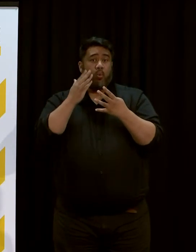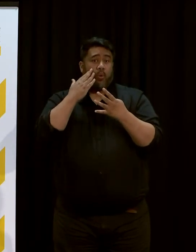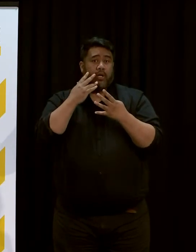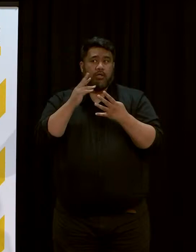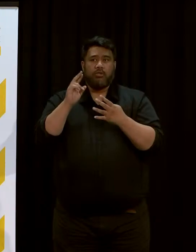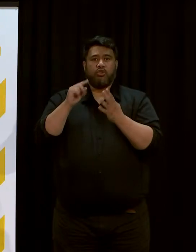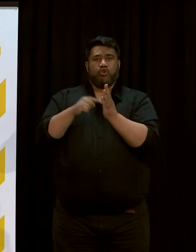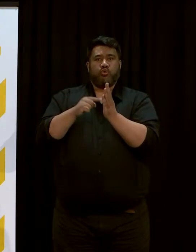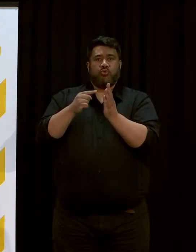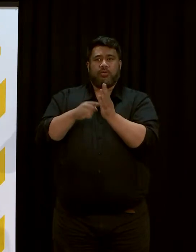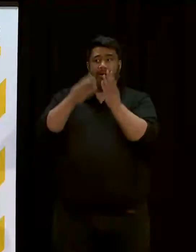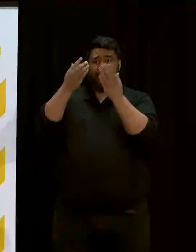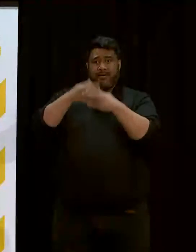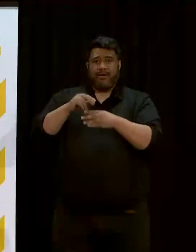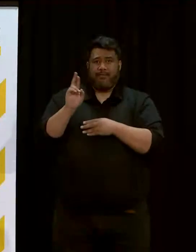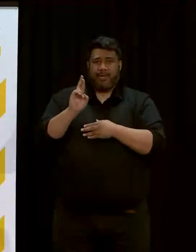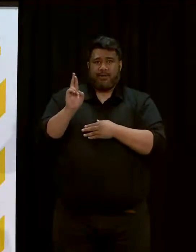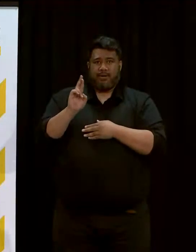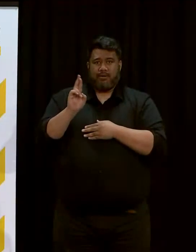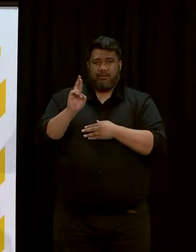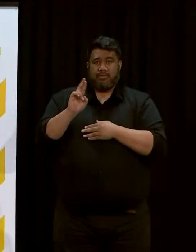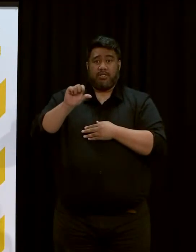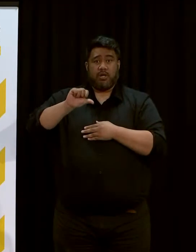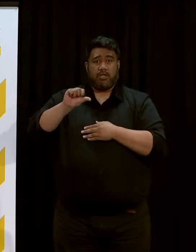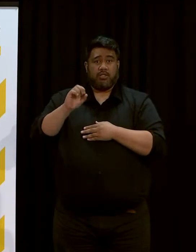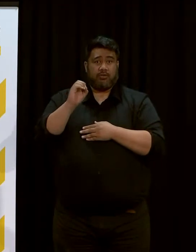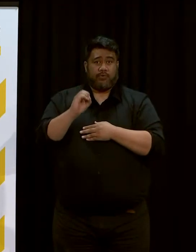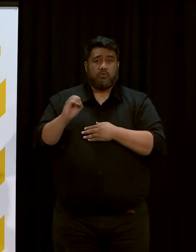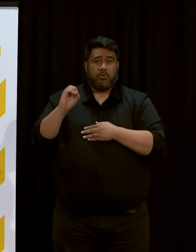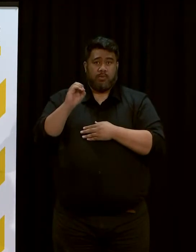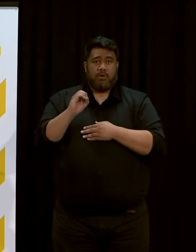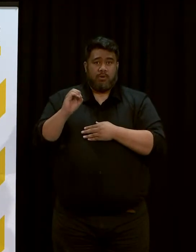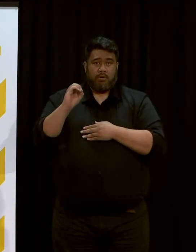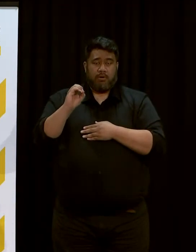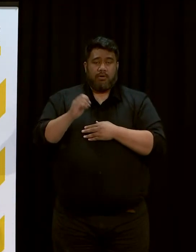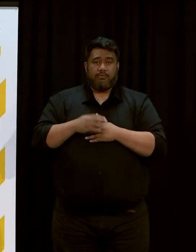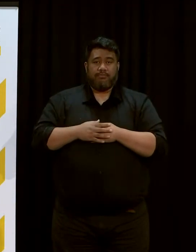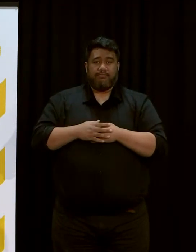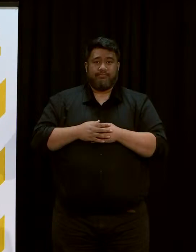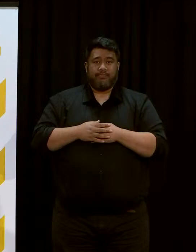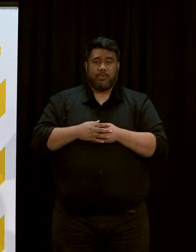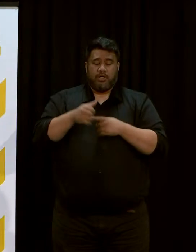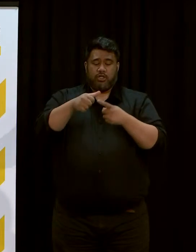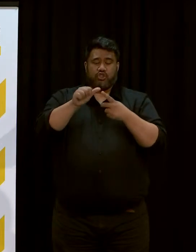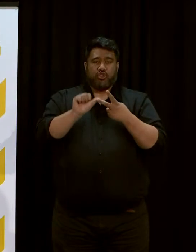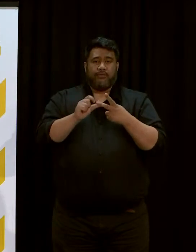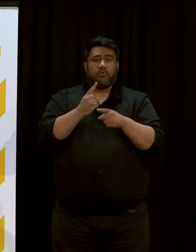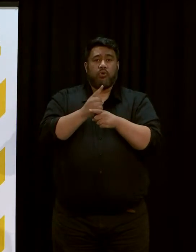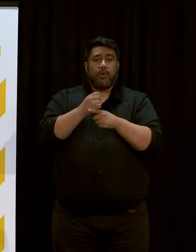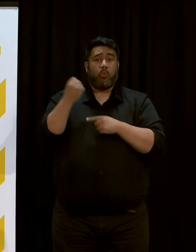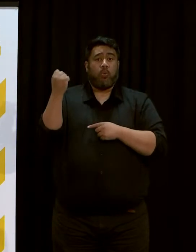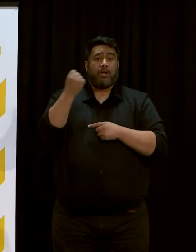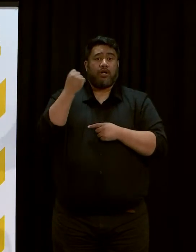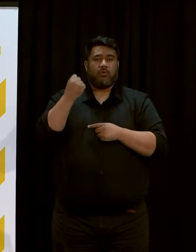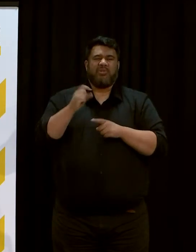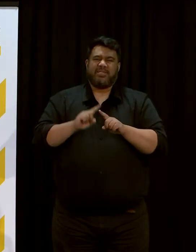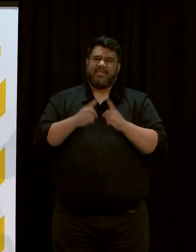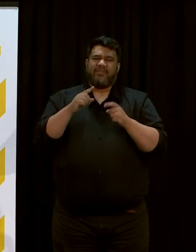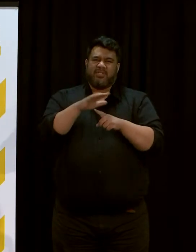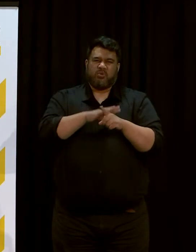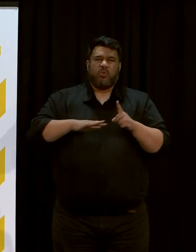19th of October. For the Waikato, the situation is different. While the cases